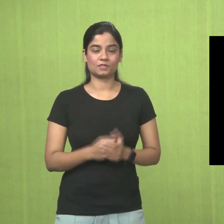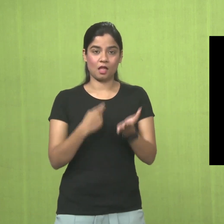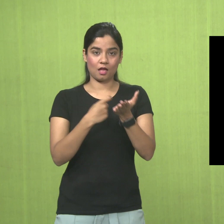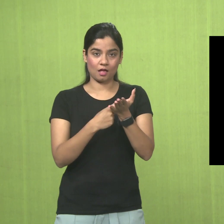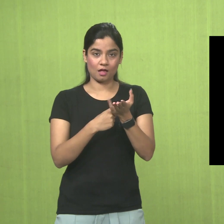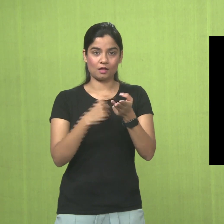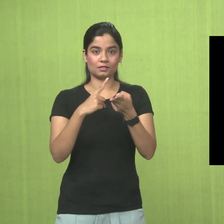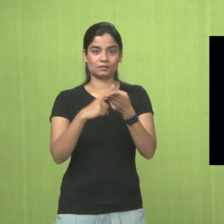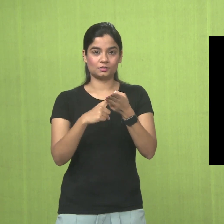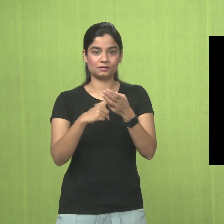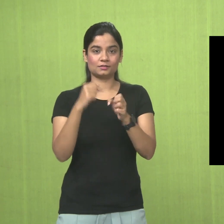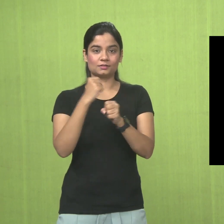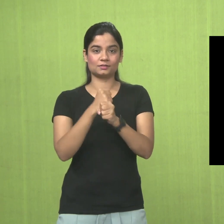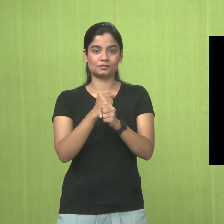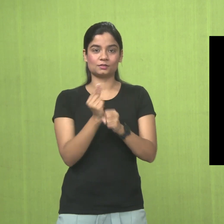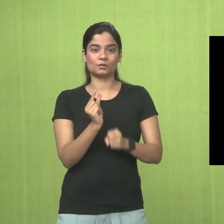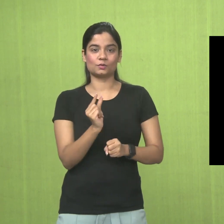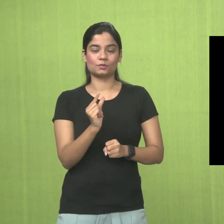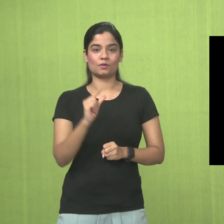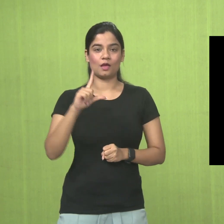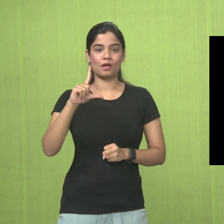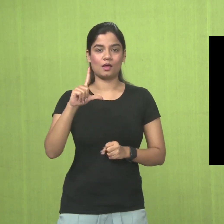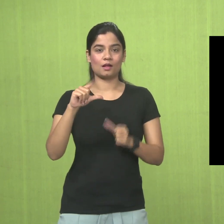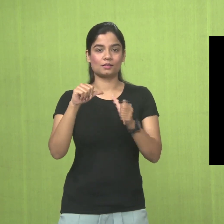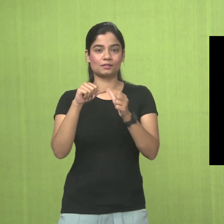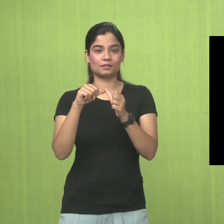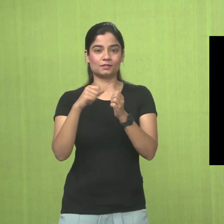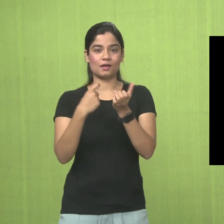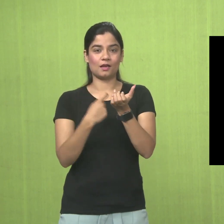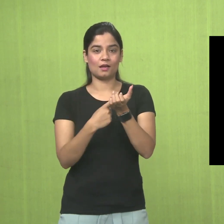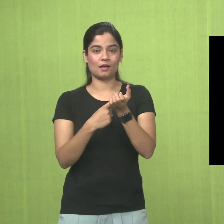Regularity, a state of being regular.